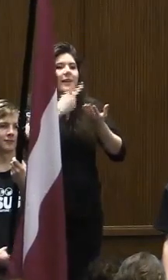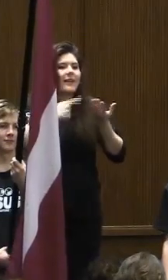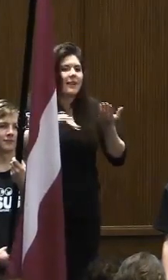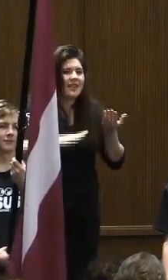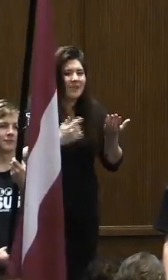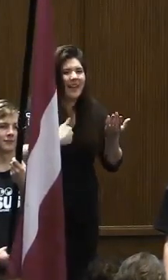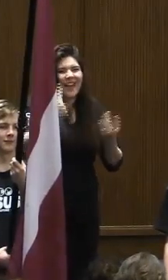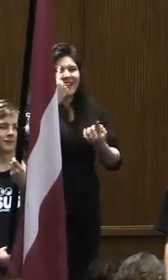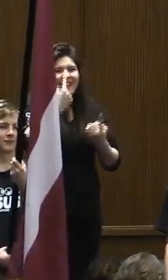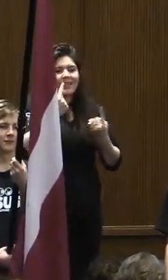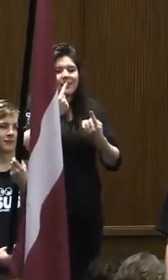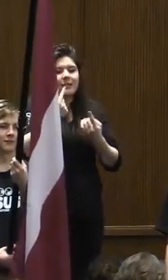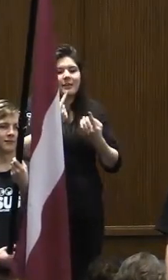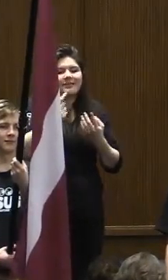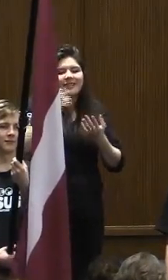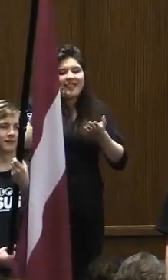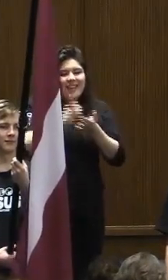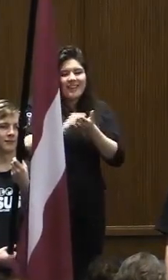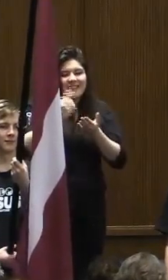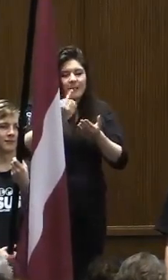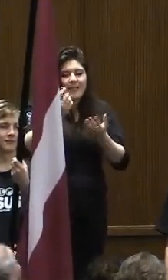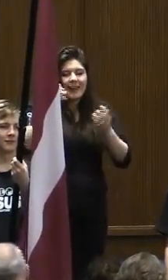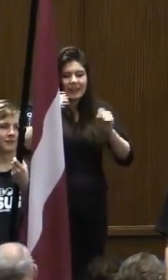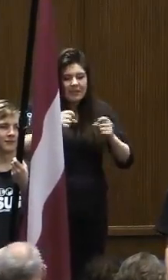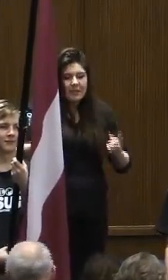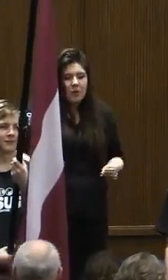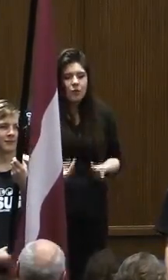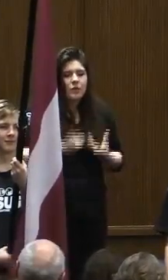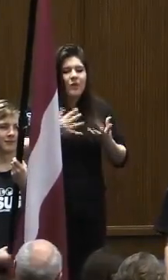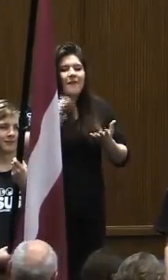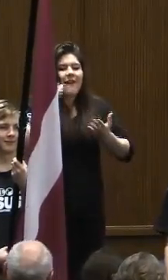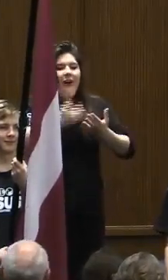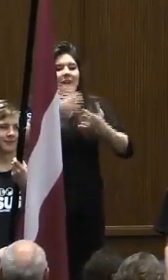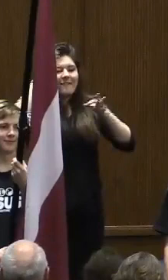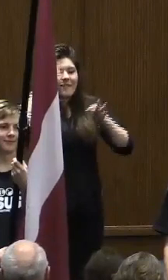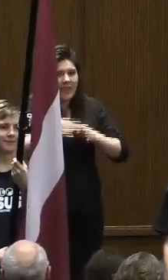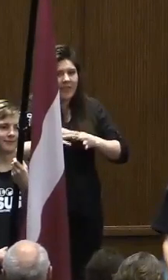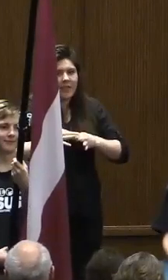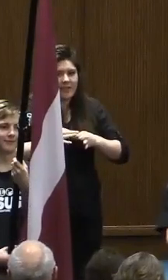I think that that's something that needs to be restored, is our faith